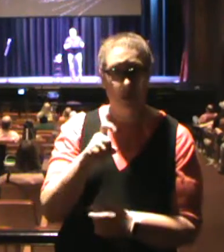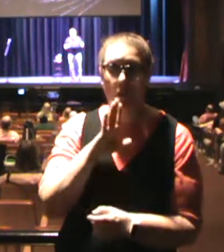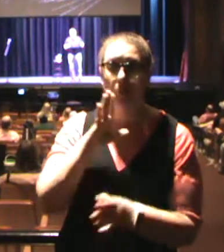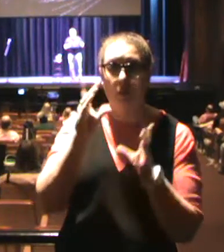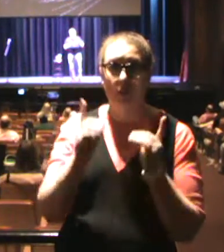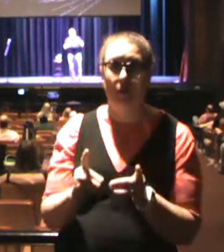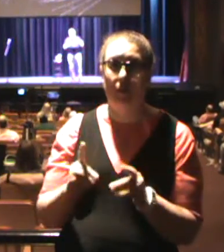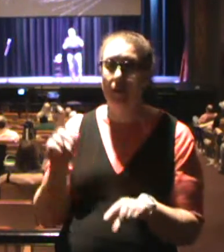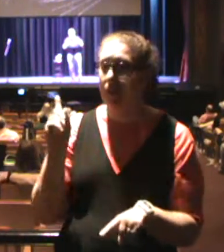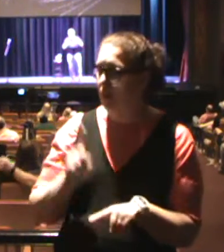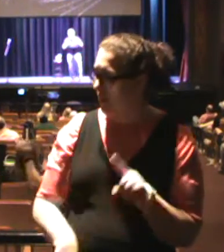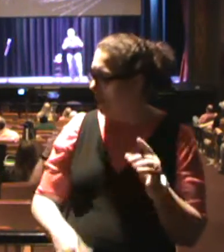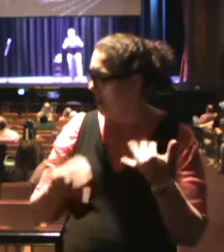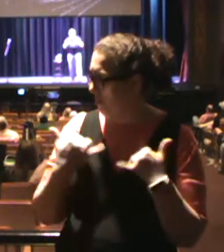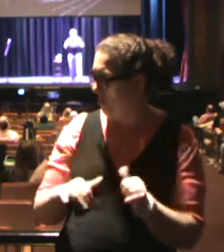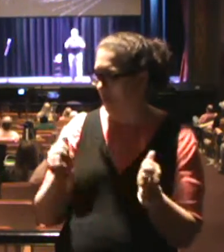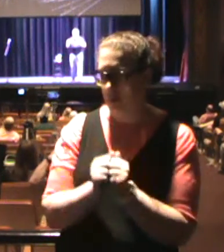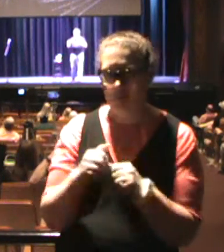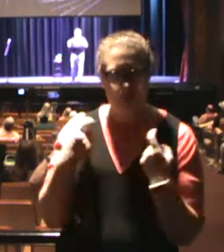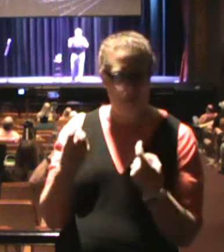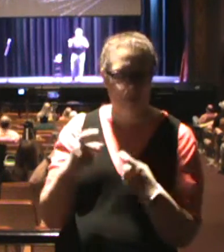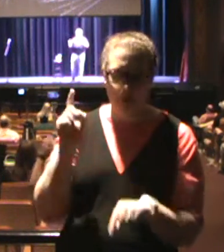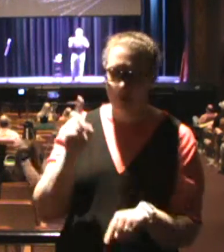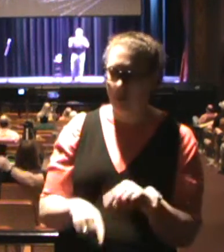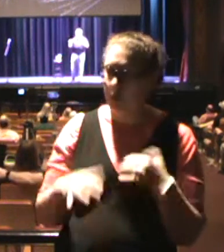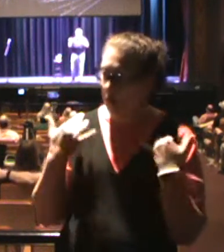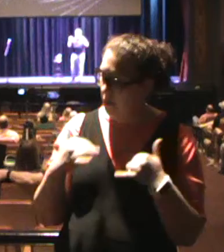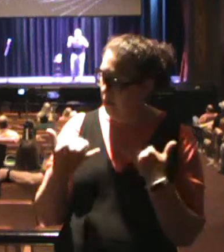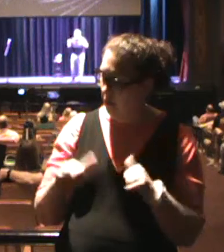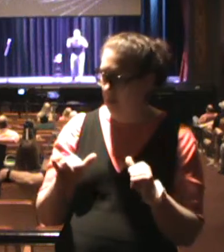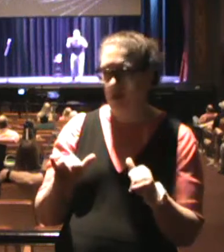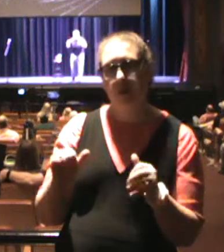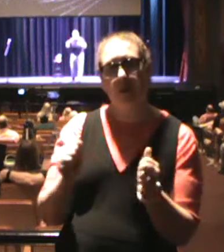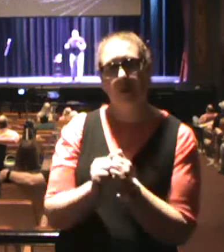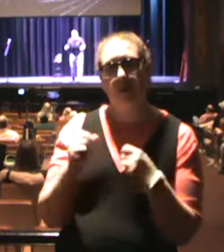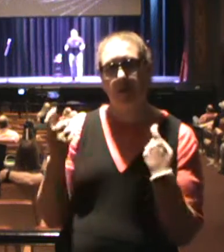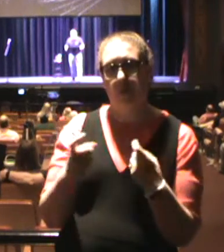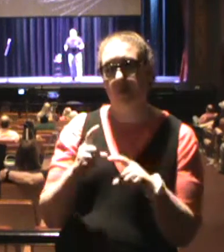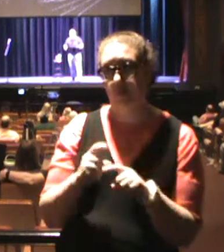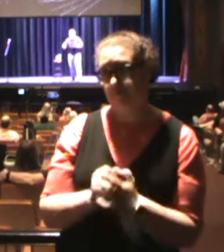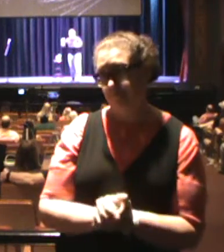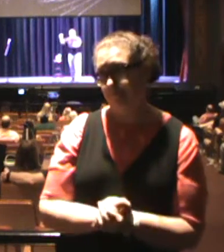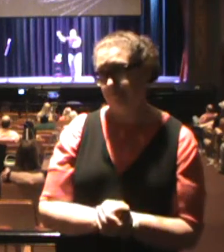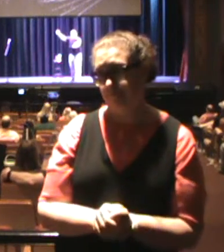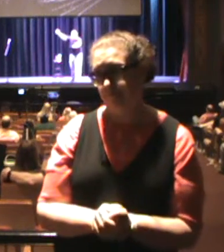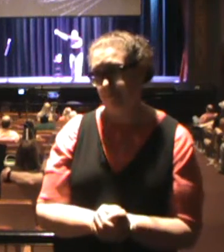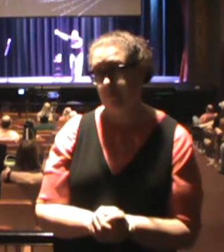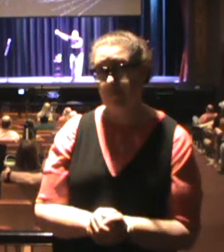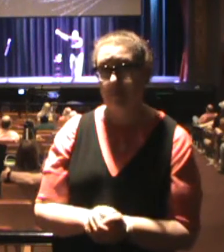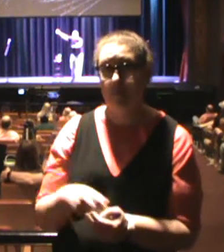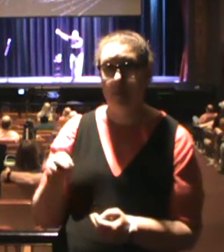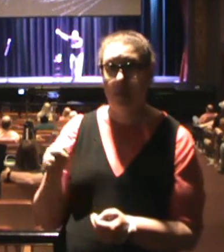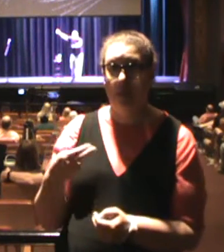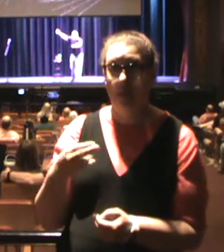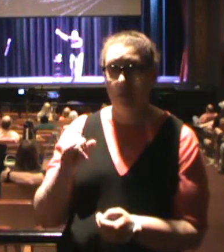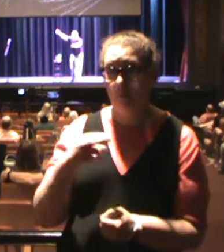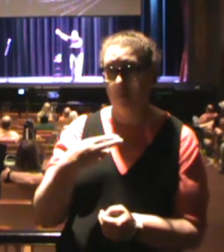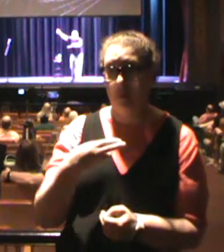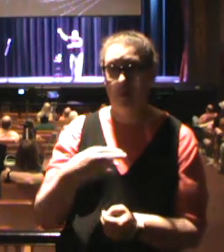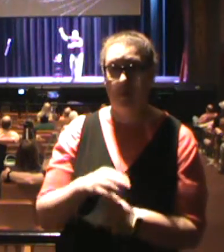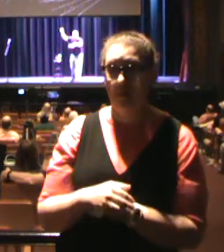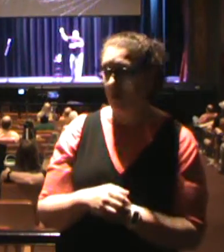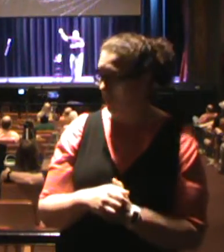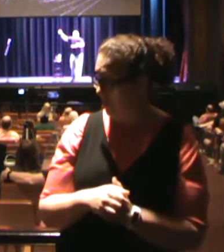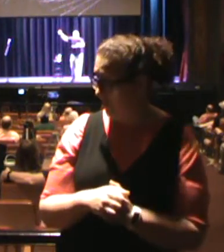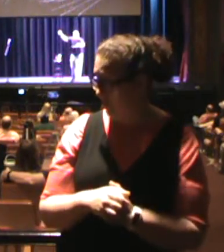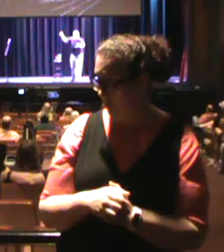sin, church. You cannot play around with sin, or else you're going to get burned. Nehemiah threw Tobiah's household possessions